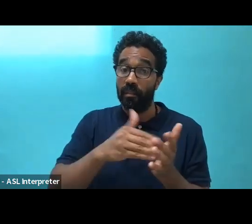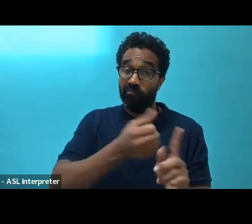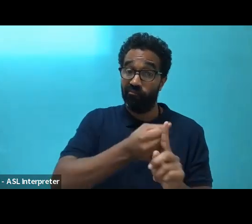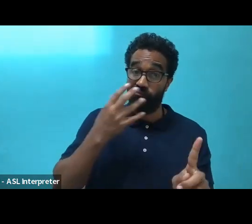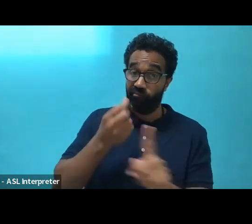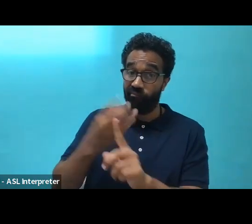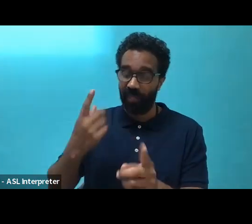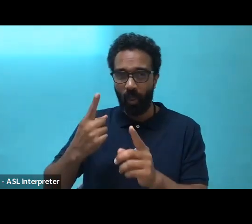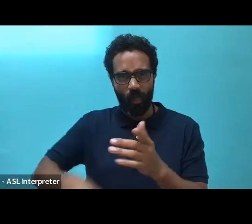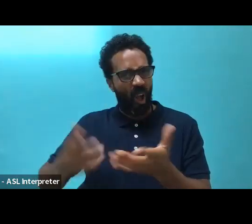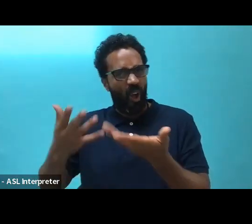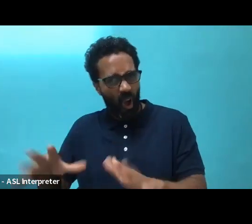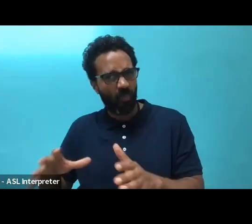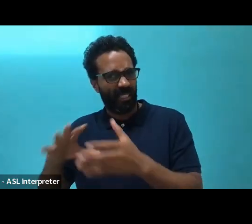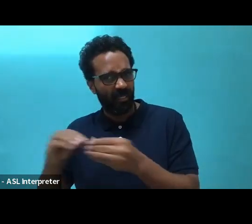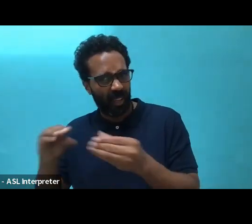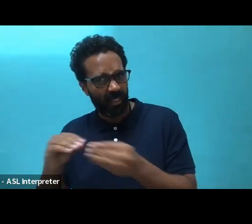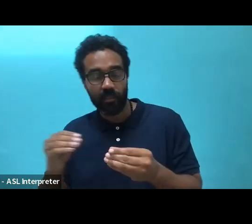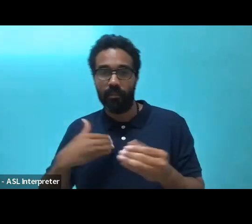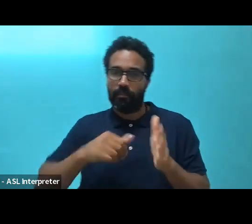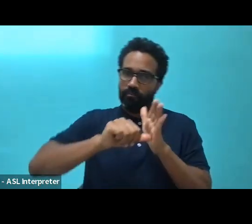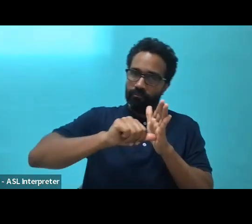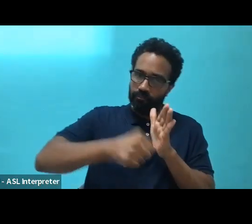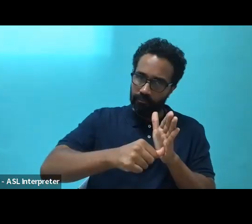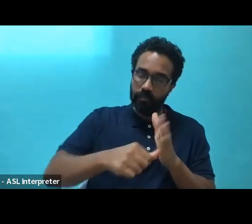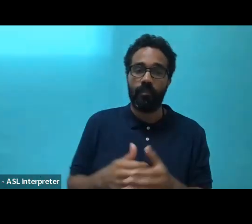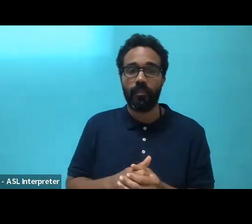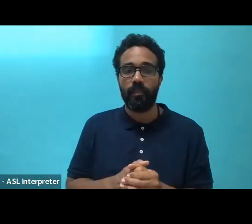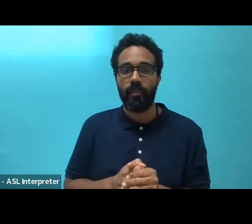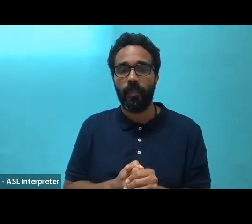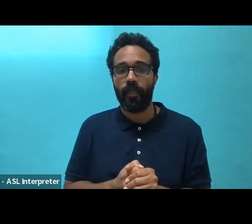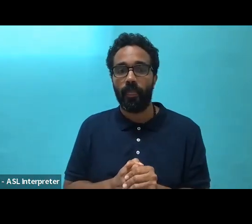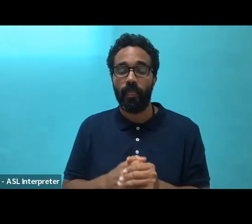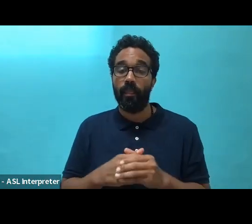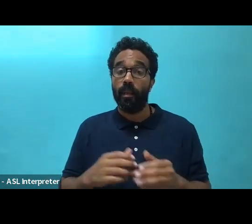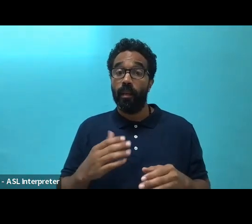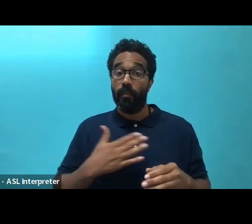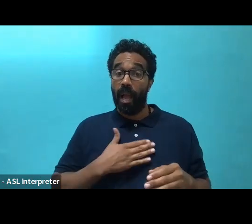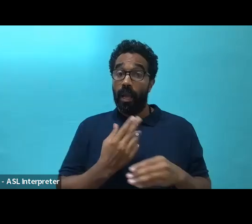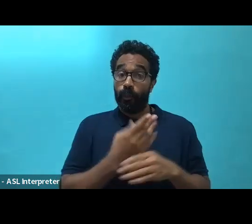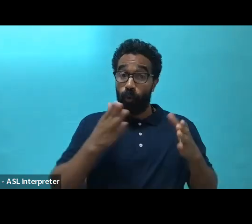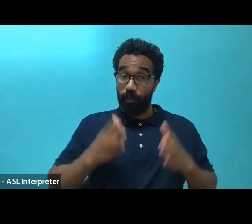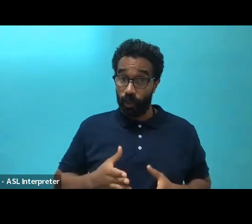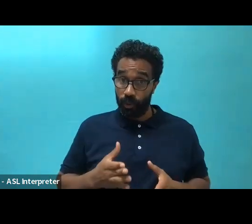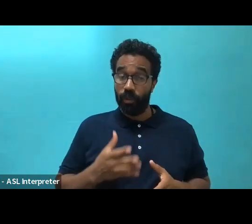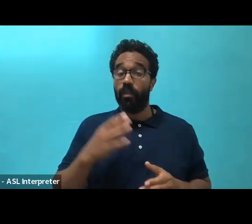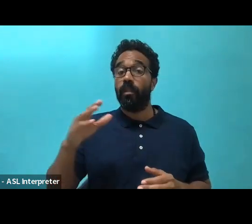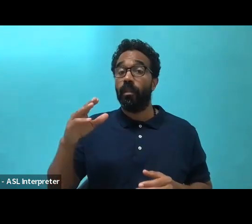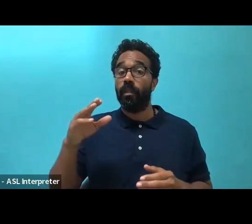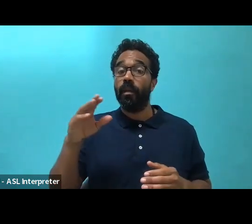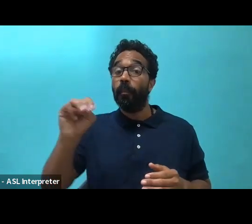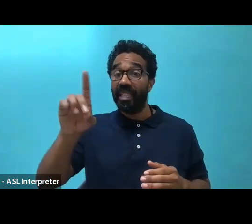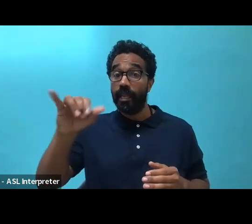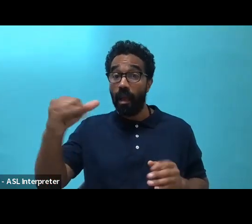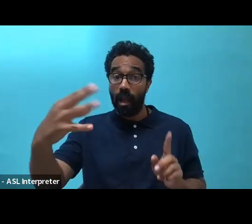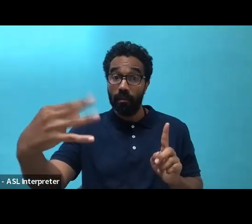re-emphasizing, repeating. You know, give prominence to your consumers in media appearances